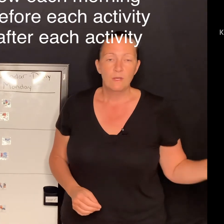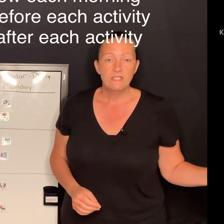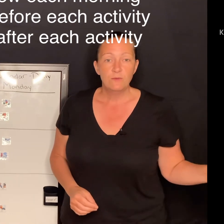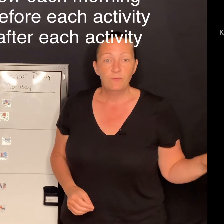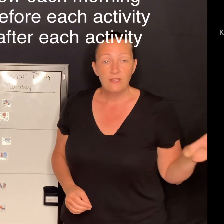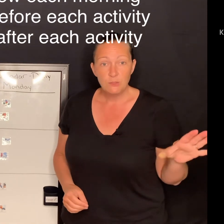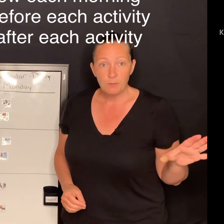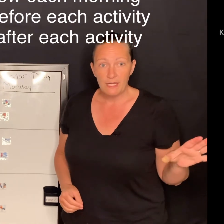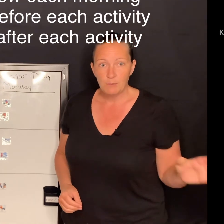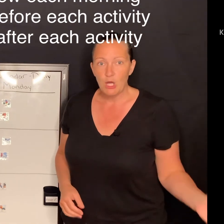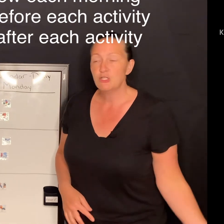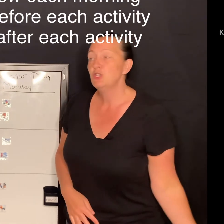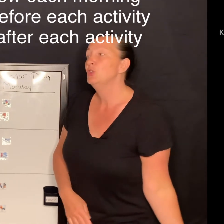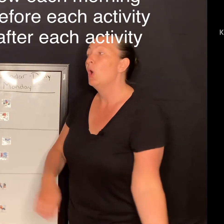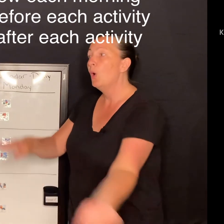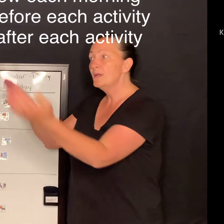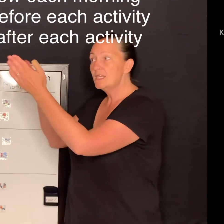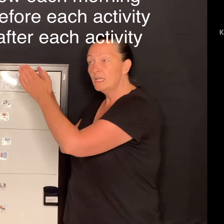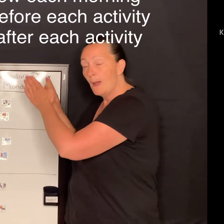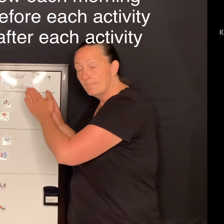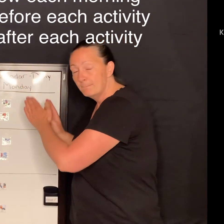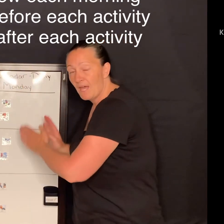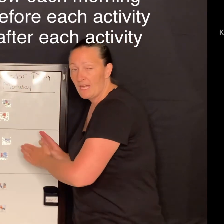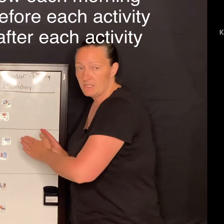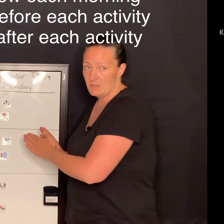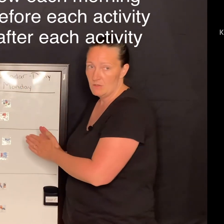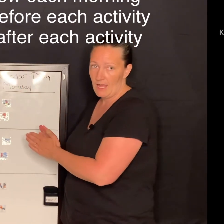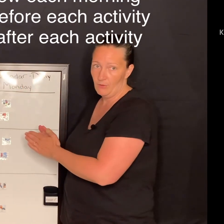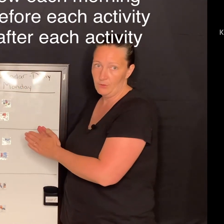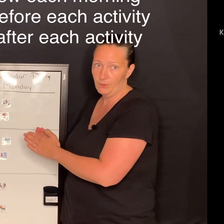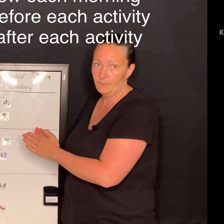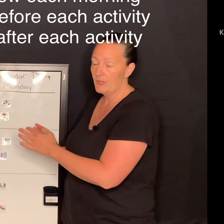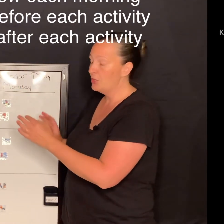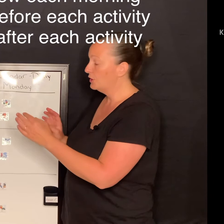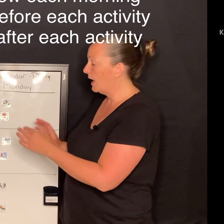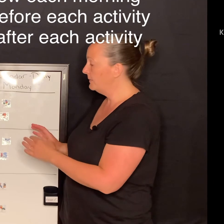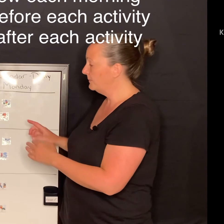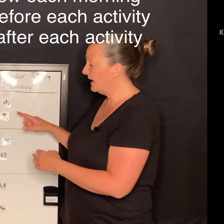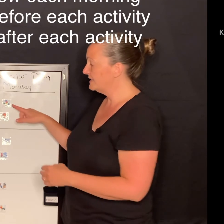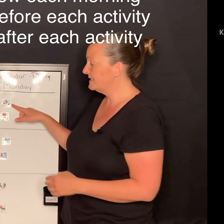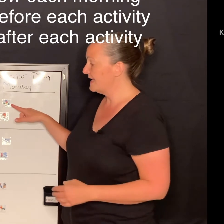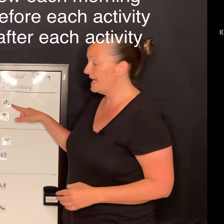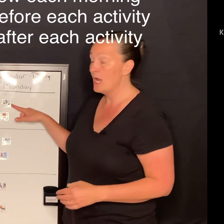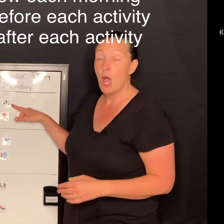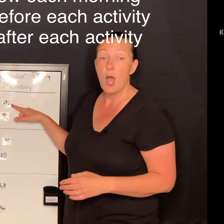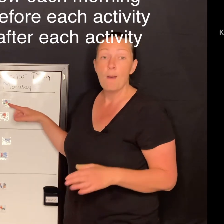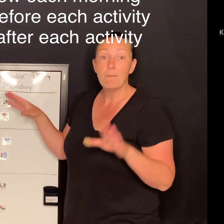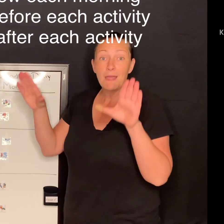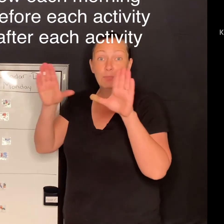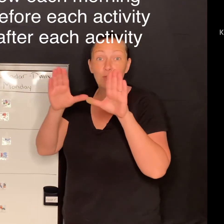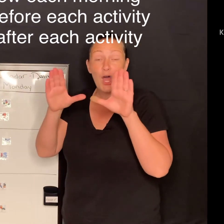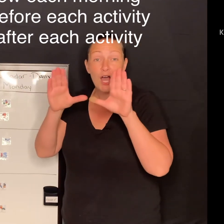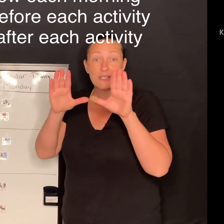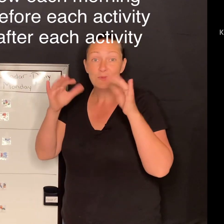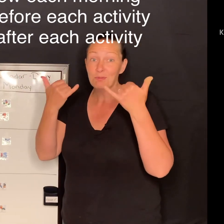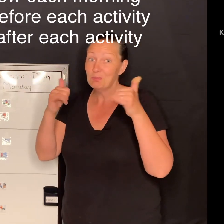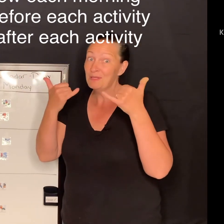you finish playing blocks, you're always going to come back to your calendar and you're coming back to say, my blocks, we were